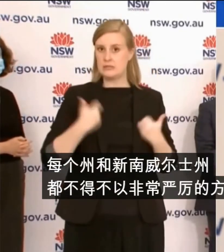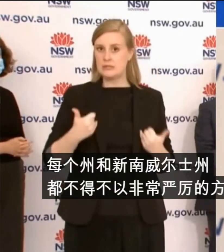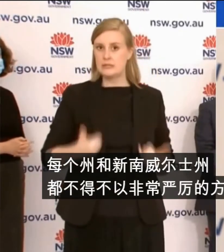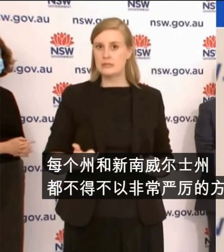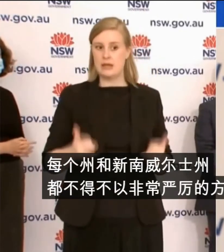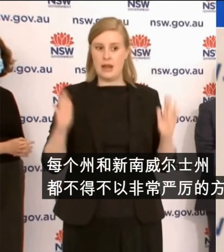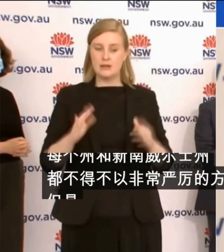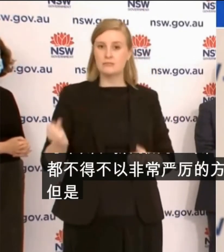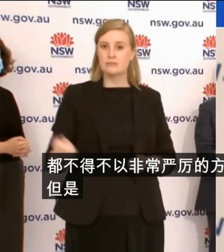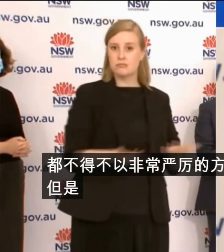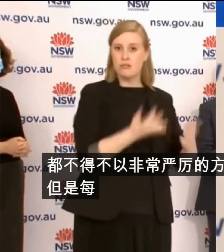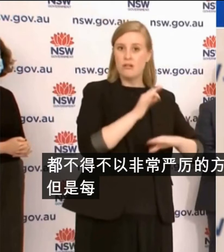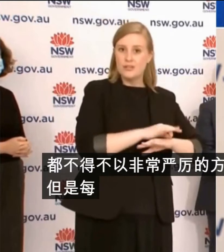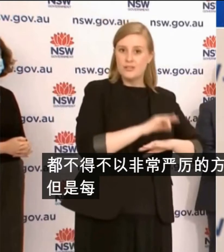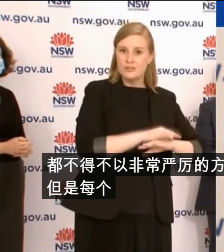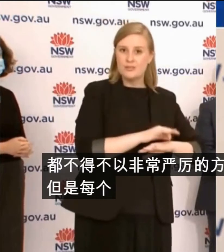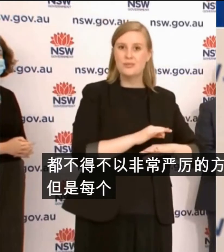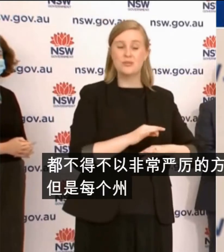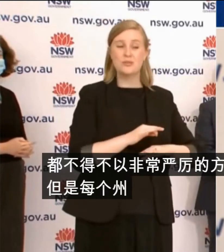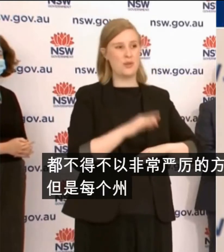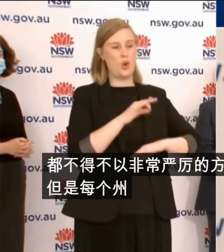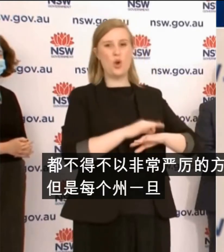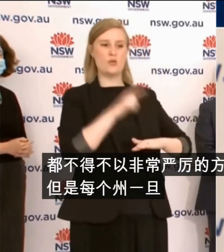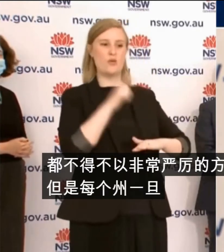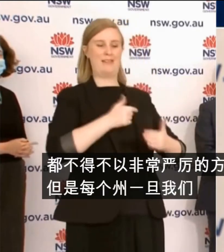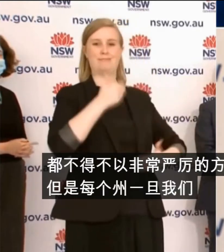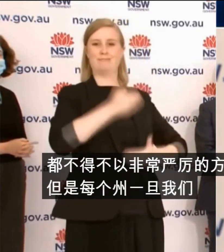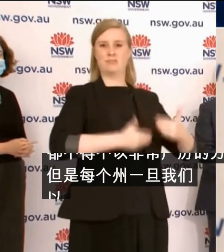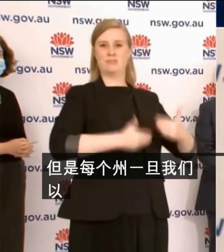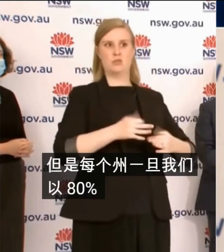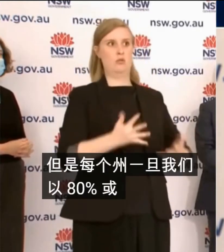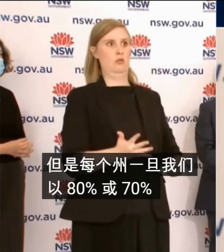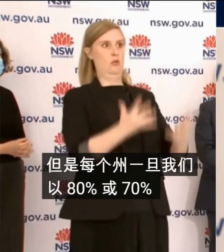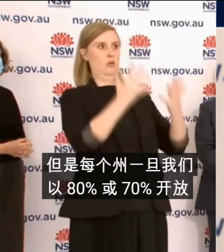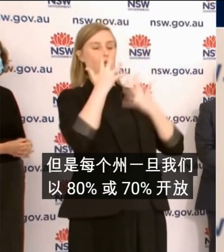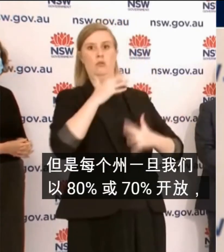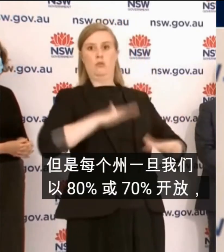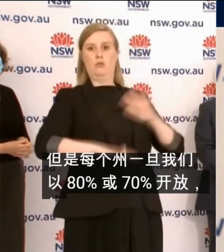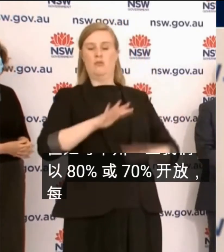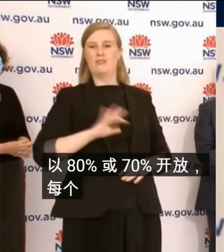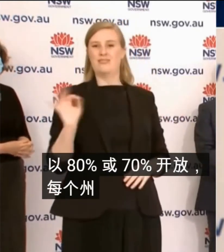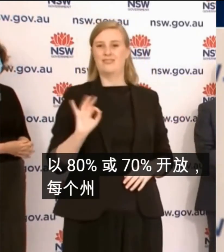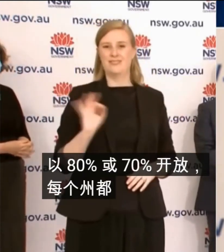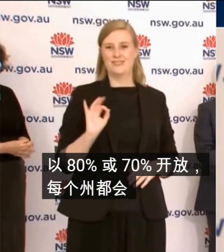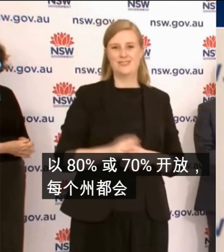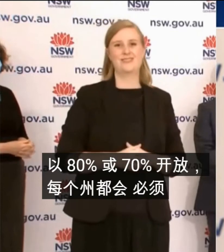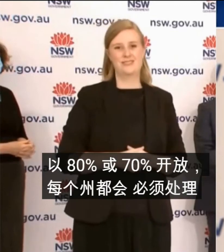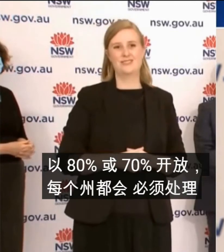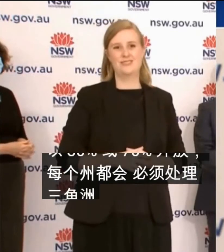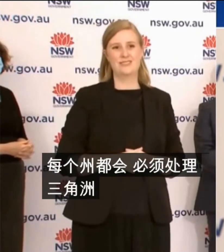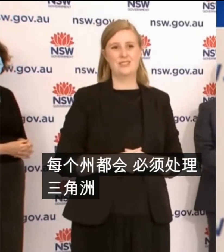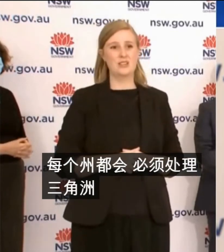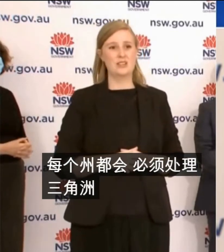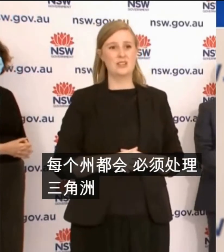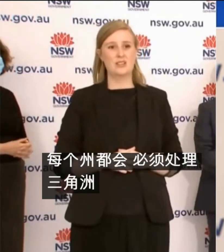this in a very stark way. But every state, once we open up at 80% or 70%, every state's going to have to deal